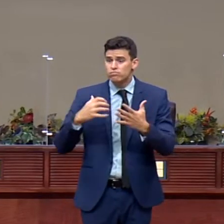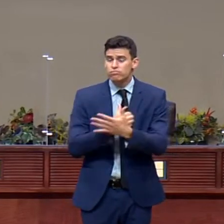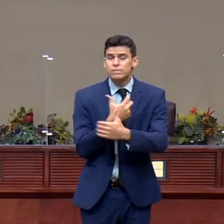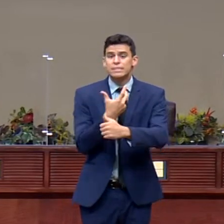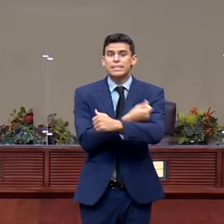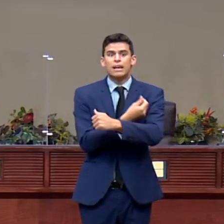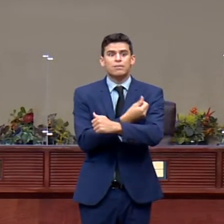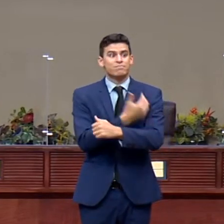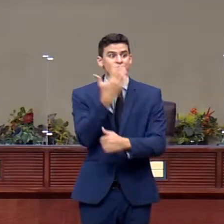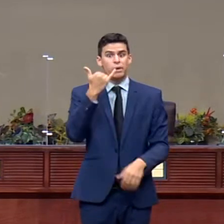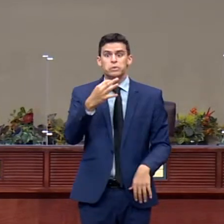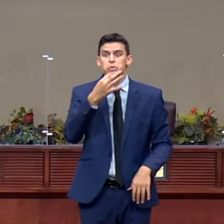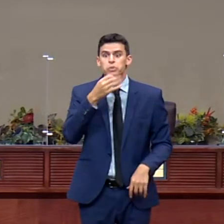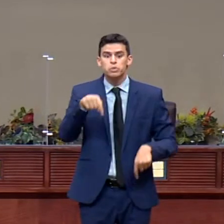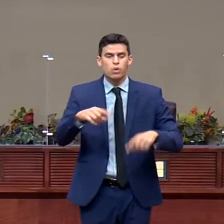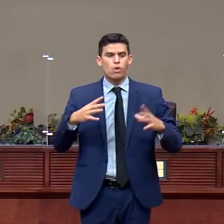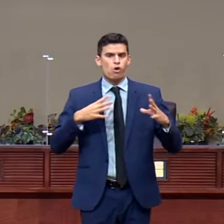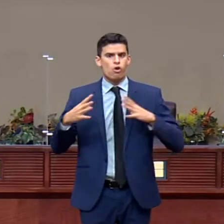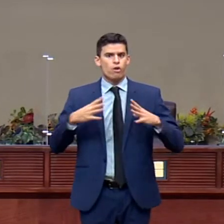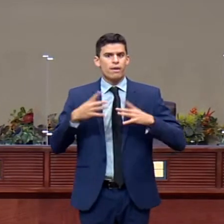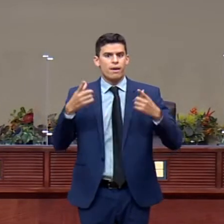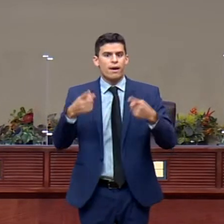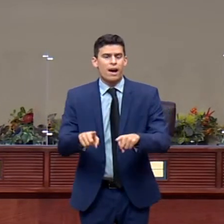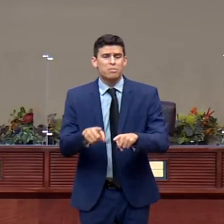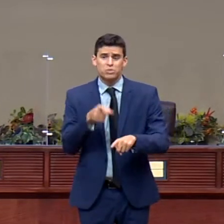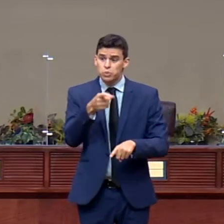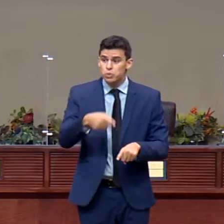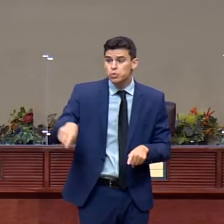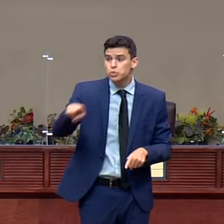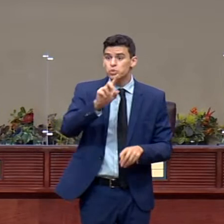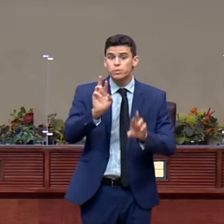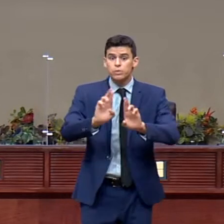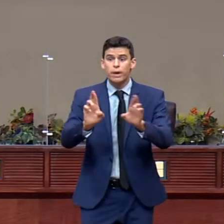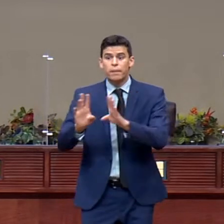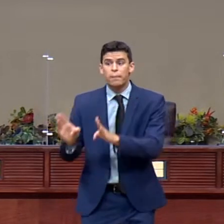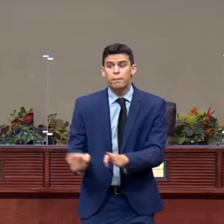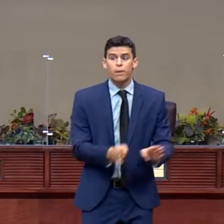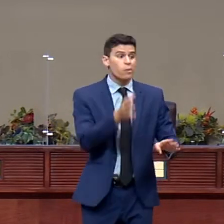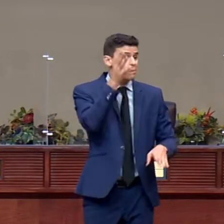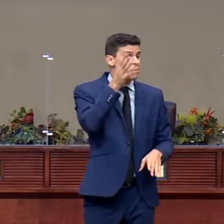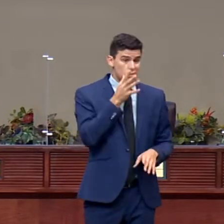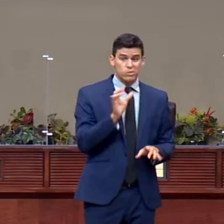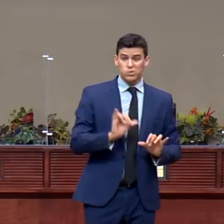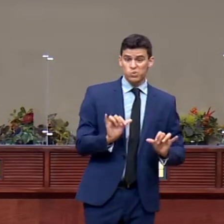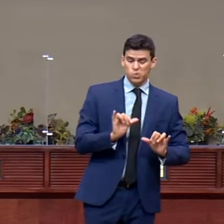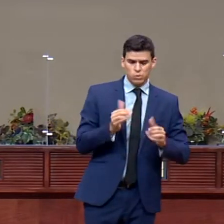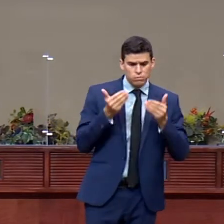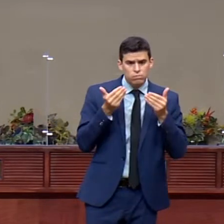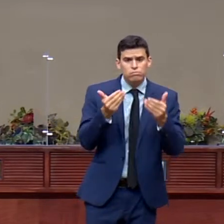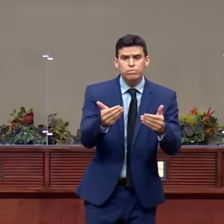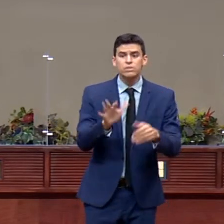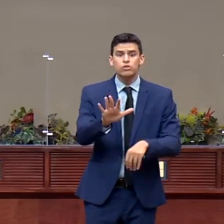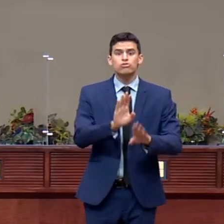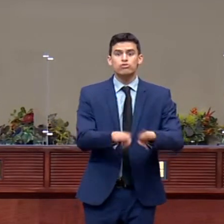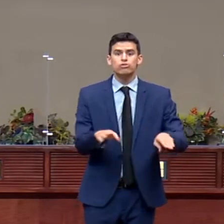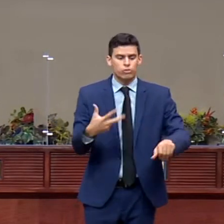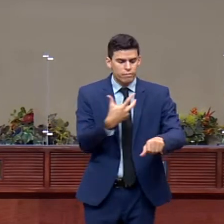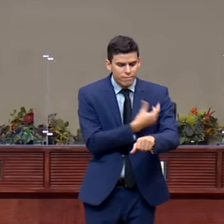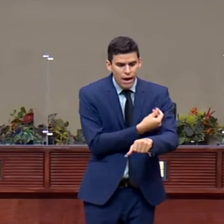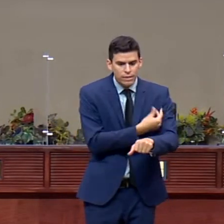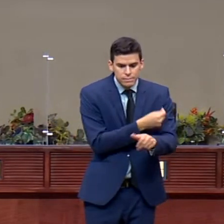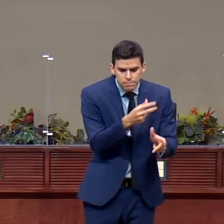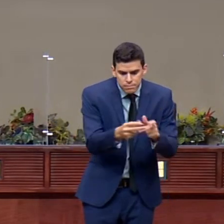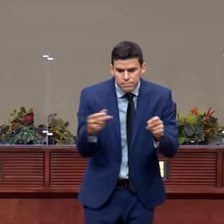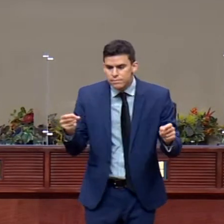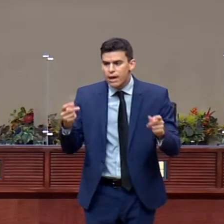coming. We should be prepared, and parents should prepare to vaccinate their children as soon as the vaccine becomes available for